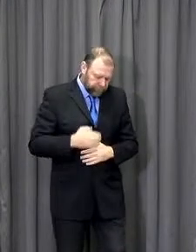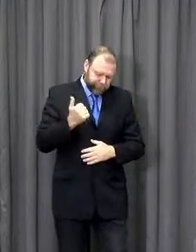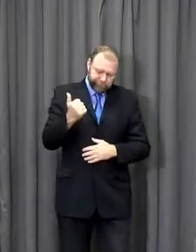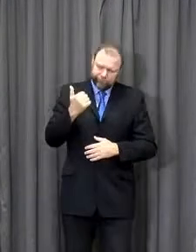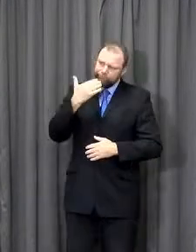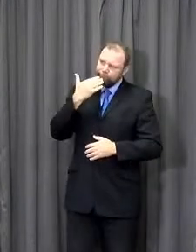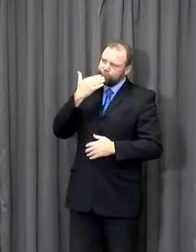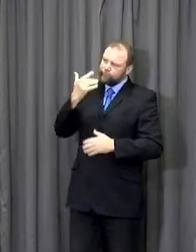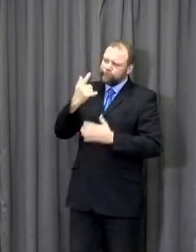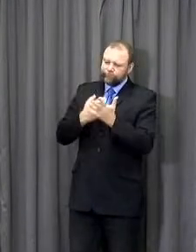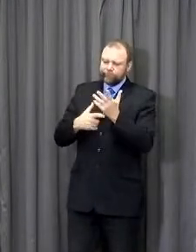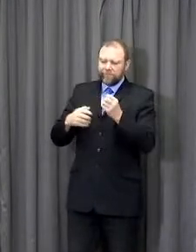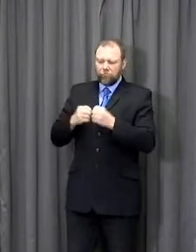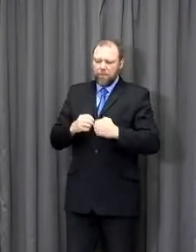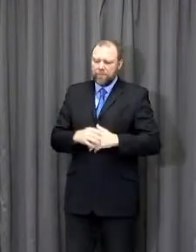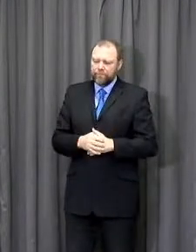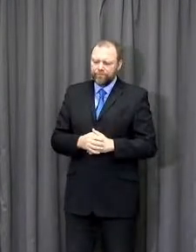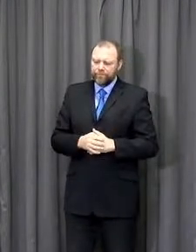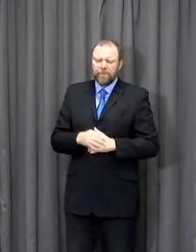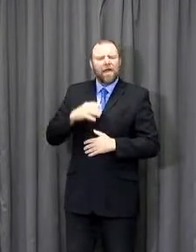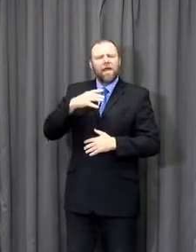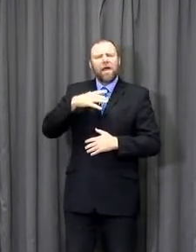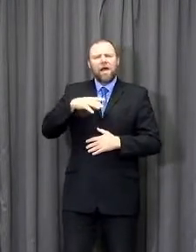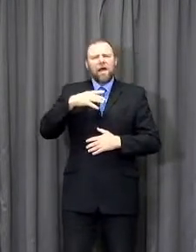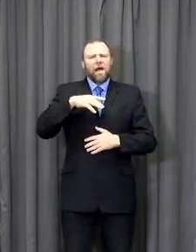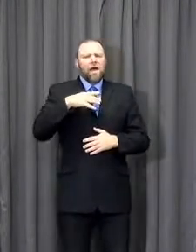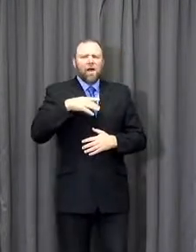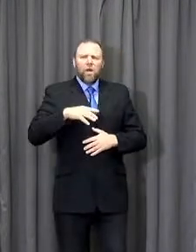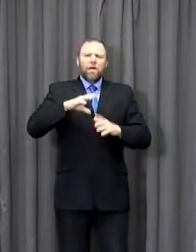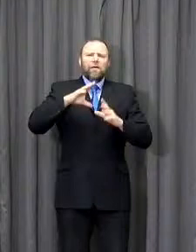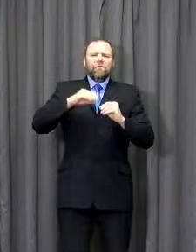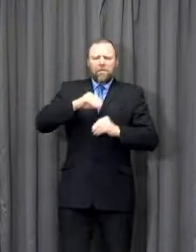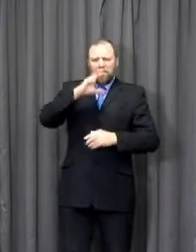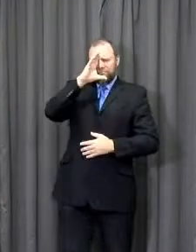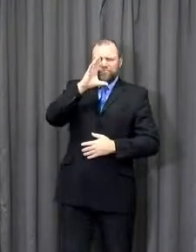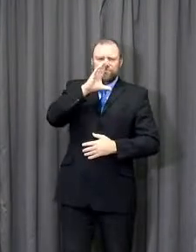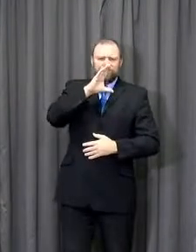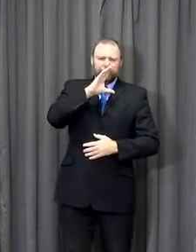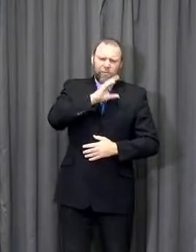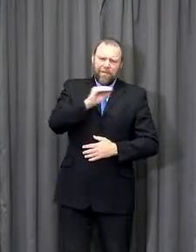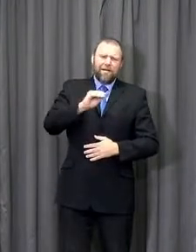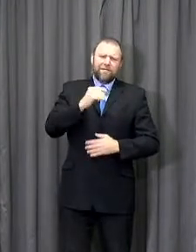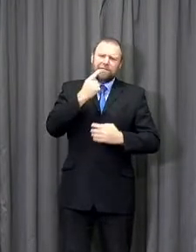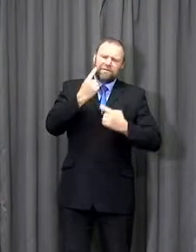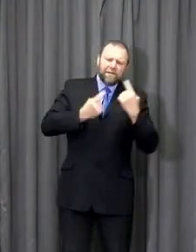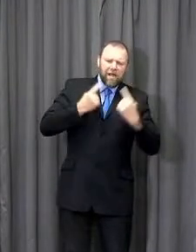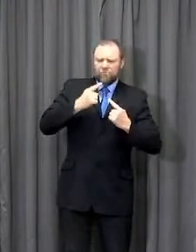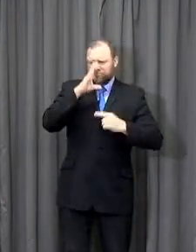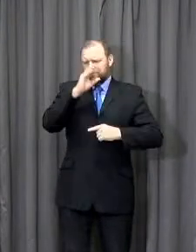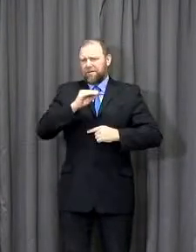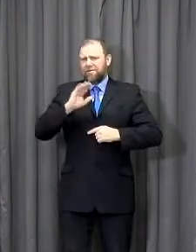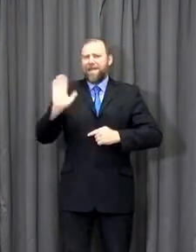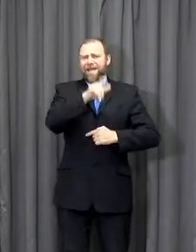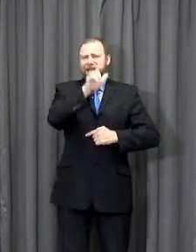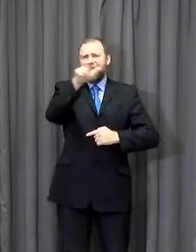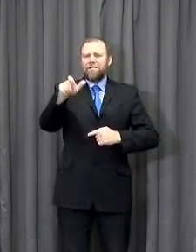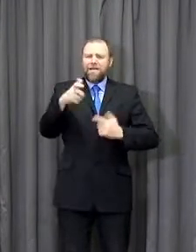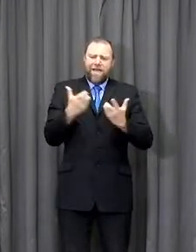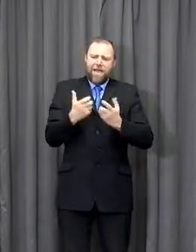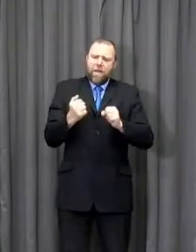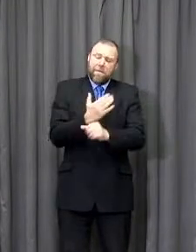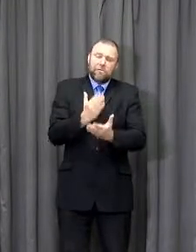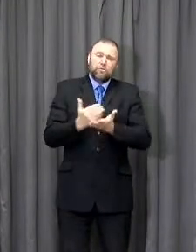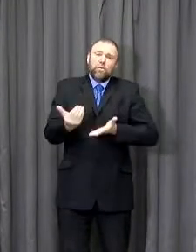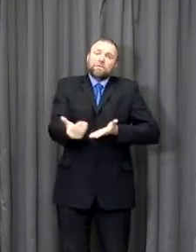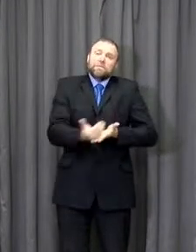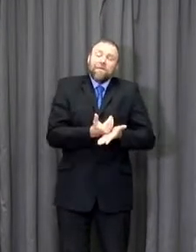by reminding all of us about how we should make sure that we keep ourselves as safe as possible as we carry on